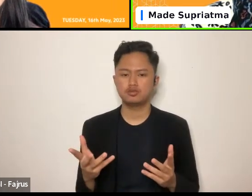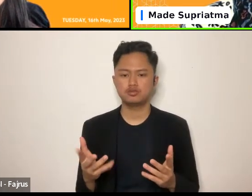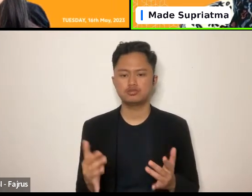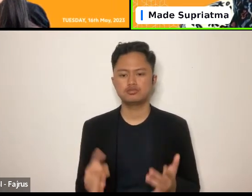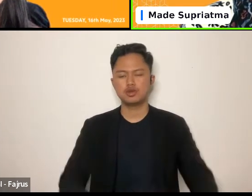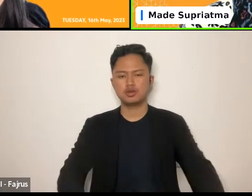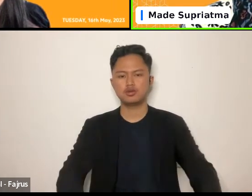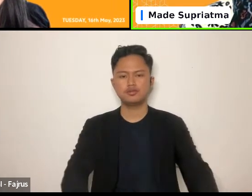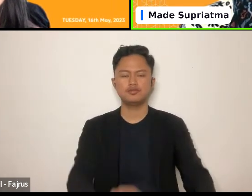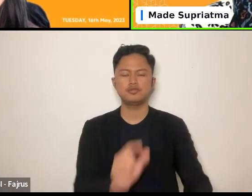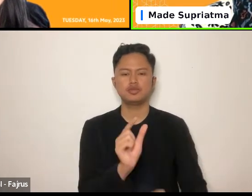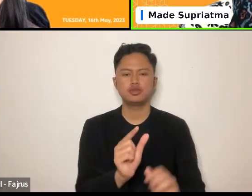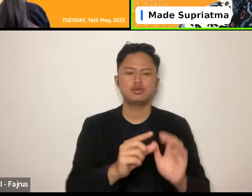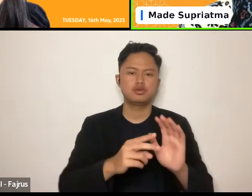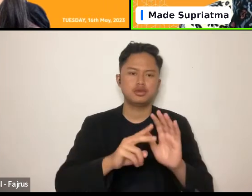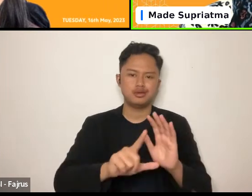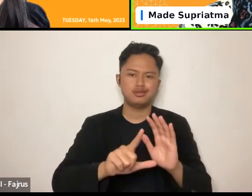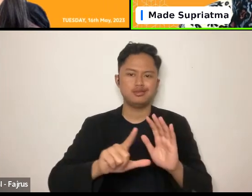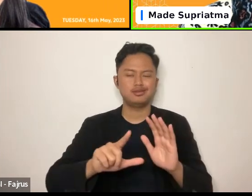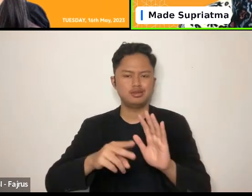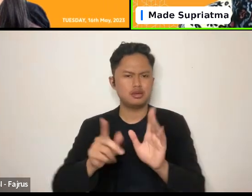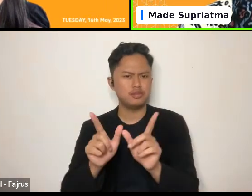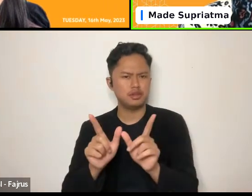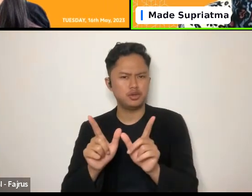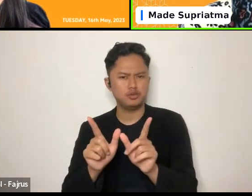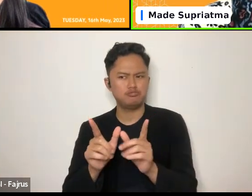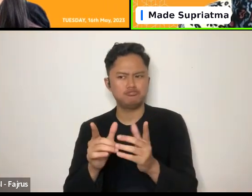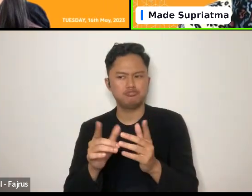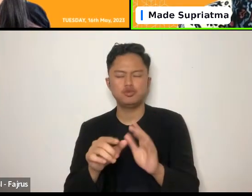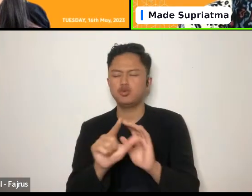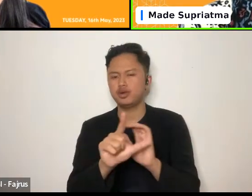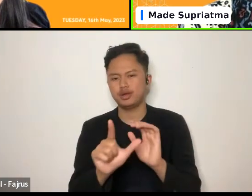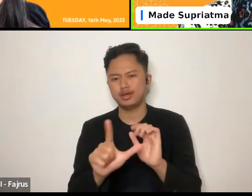ULMWP, United Liberation Movement for West Papua,